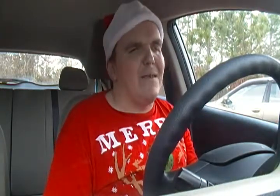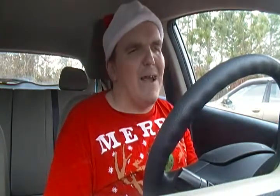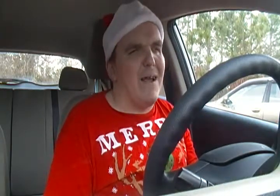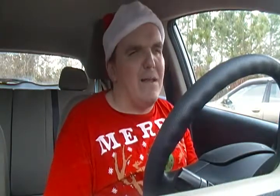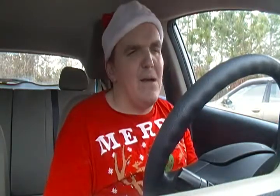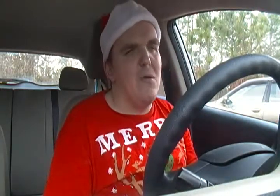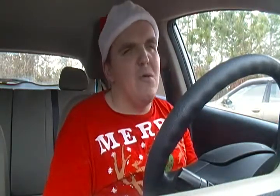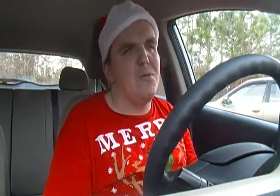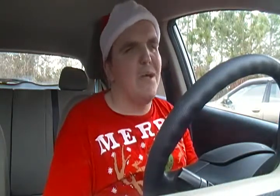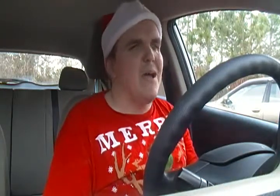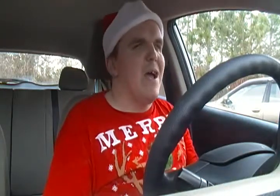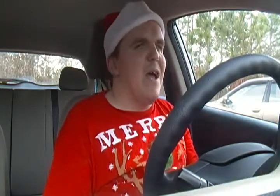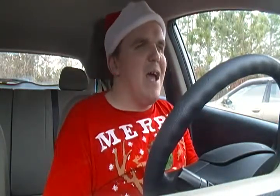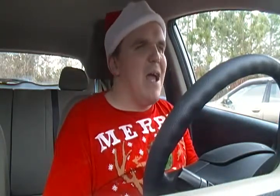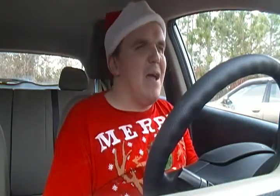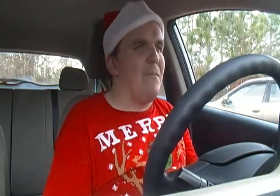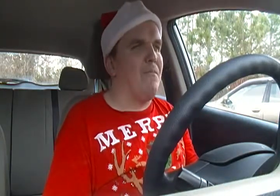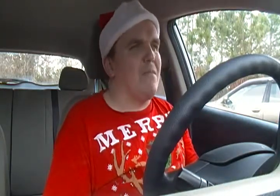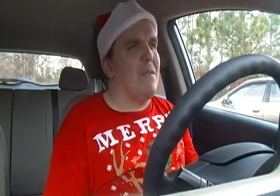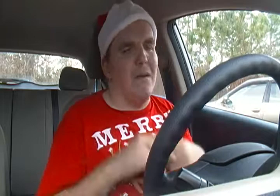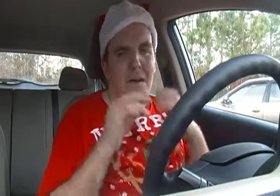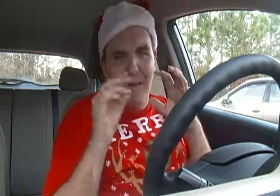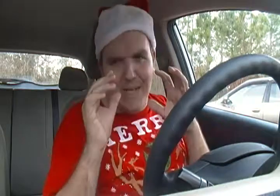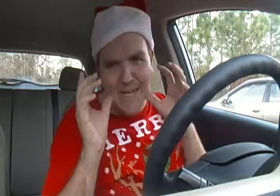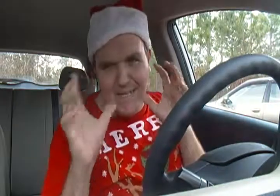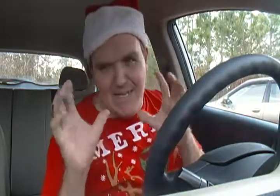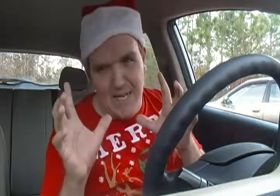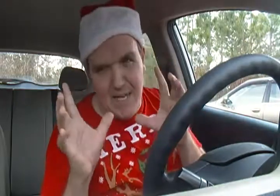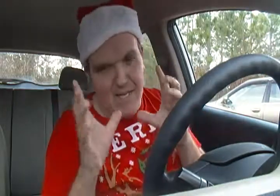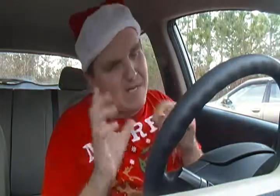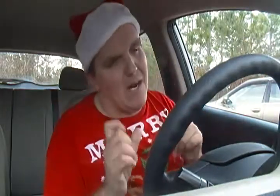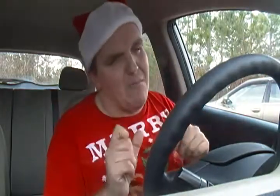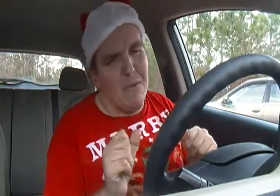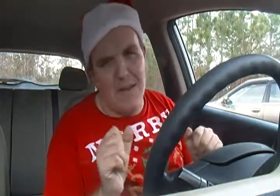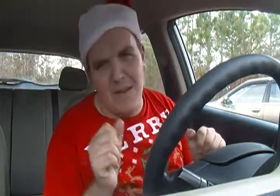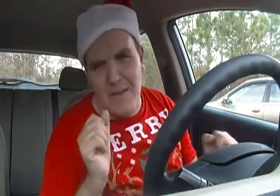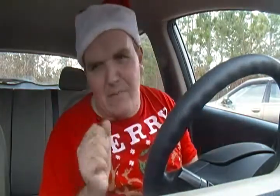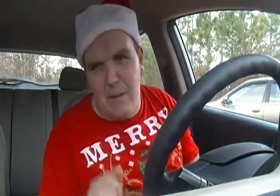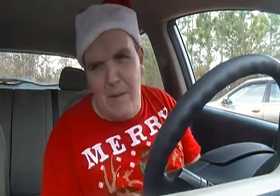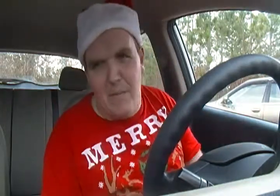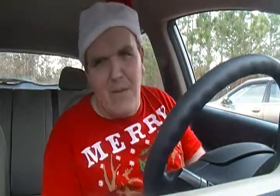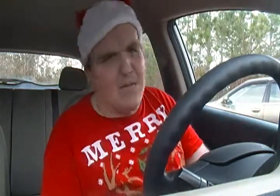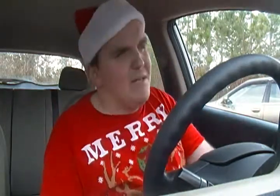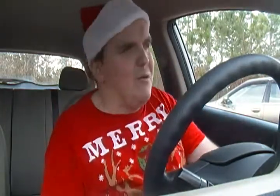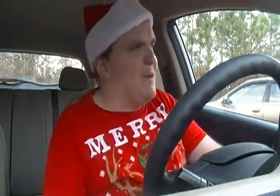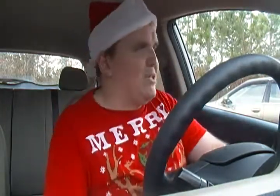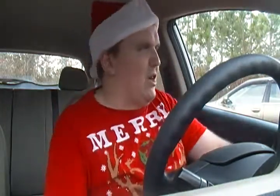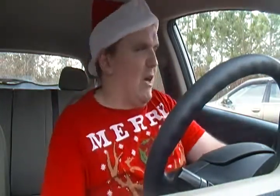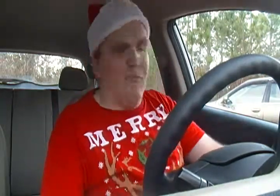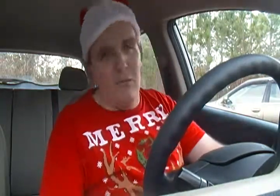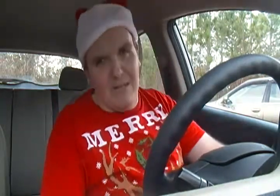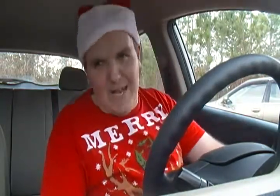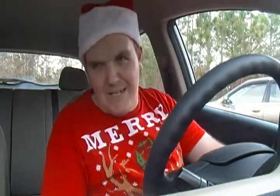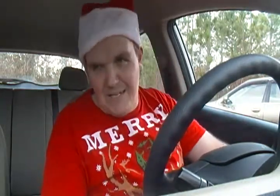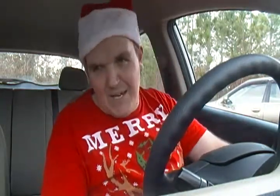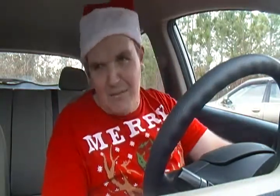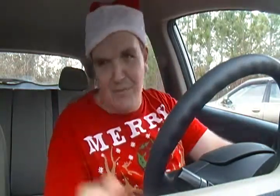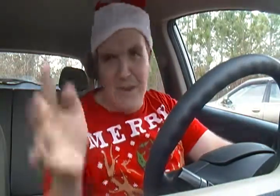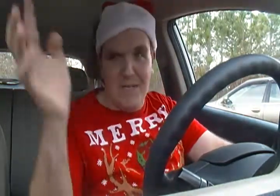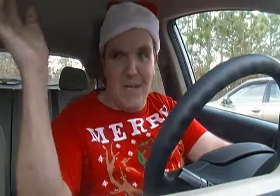they get clothes and another classic scene in this entire in this movie this movie is chock full of classic scenes which makes